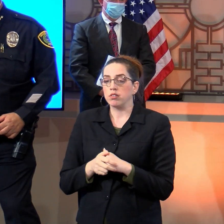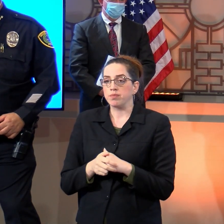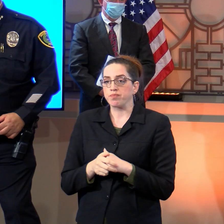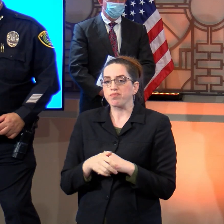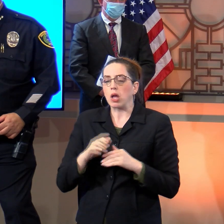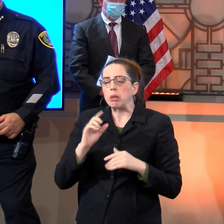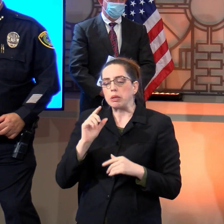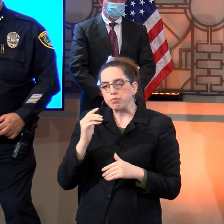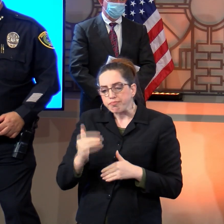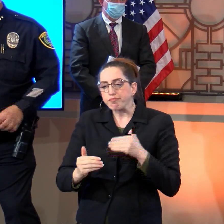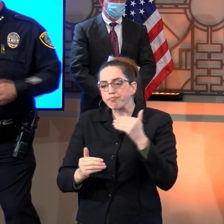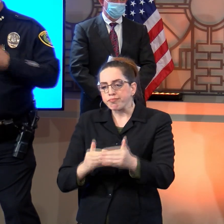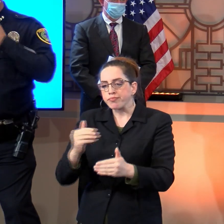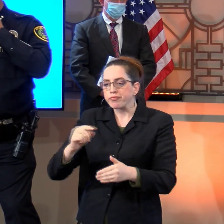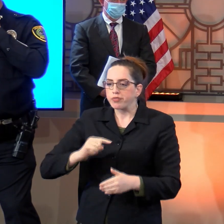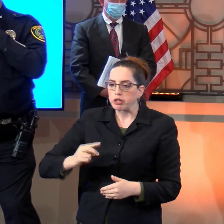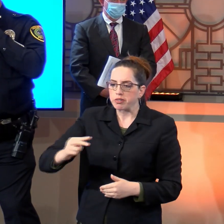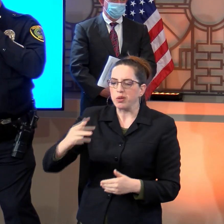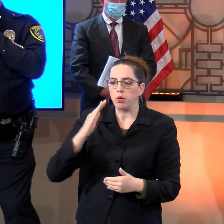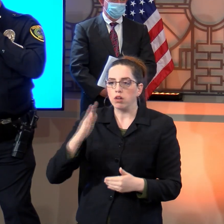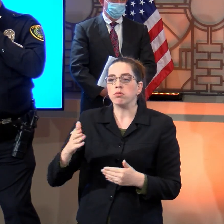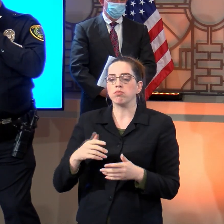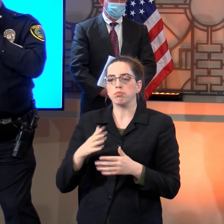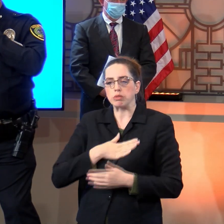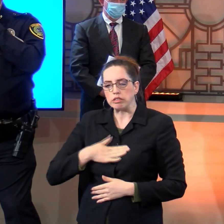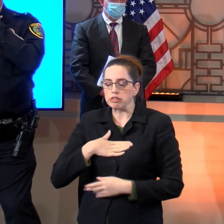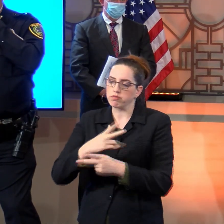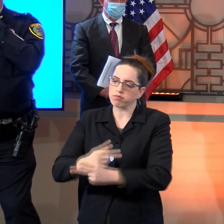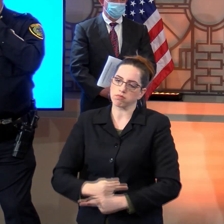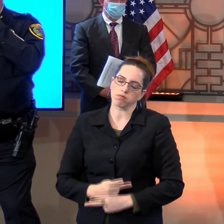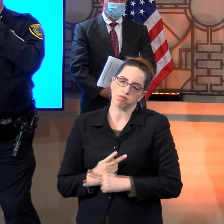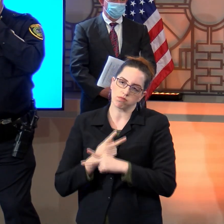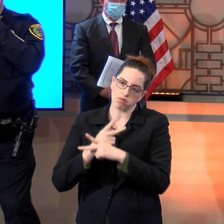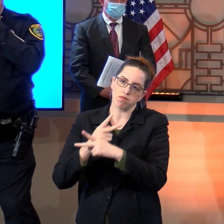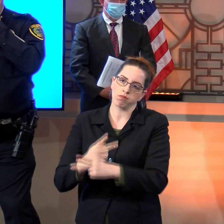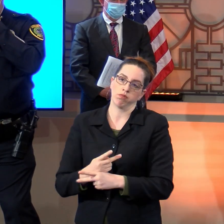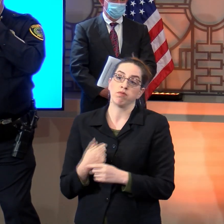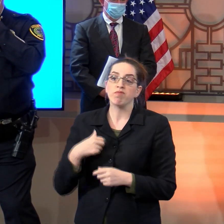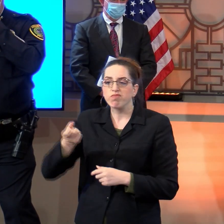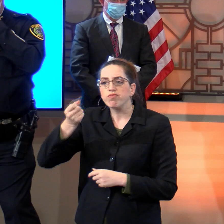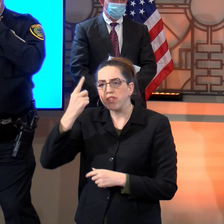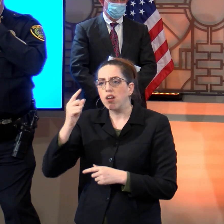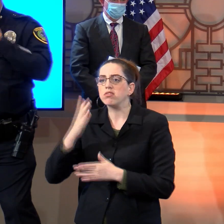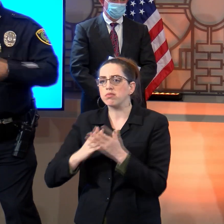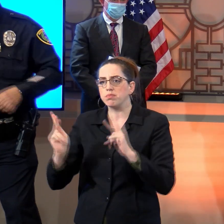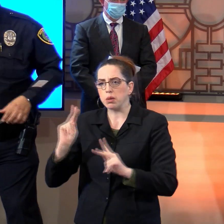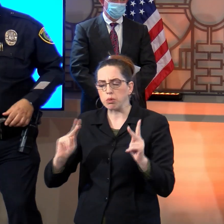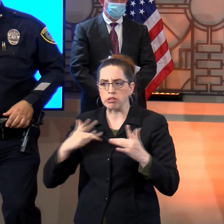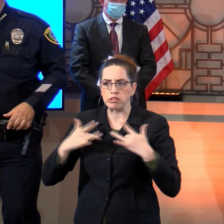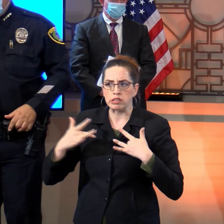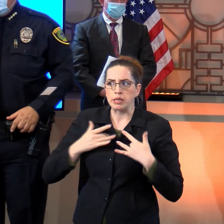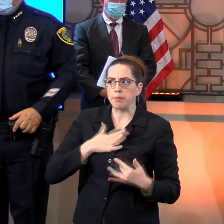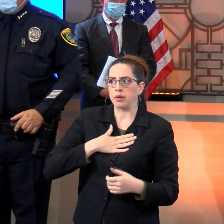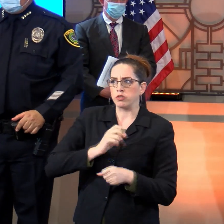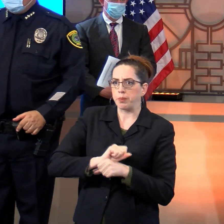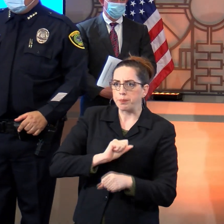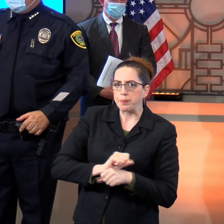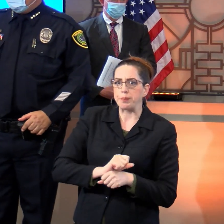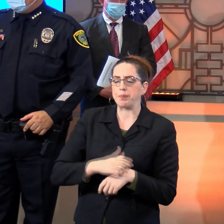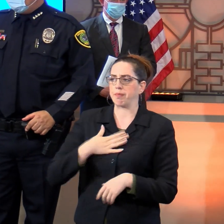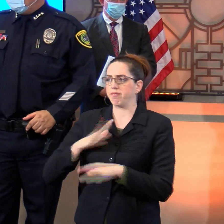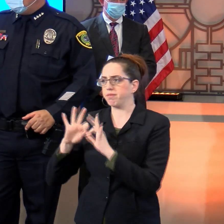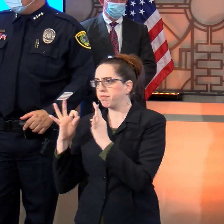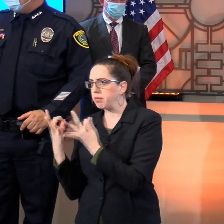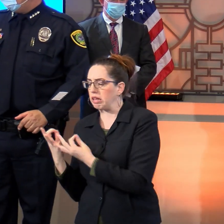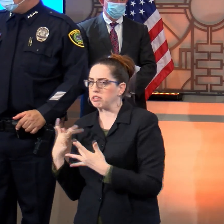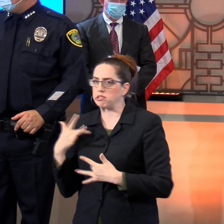up in stages, please be very, very careful. I certainly understand people are worried about their jobs, jobs and